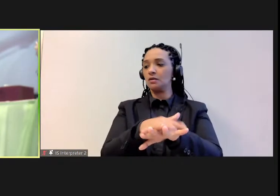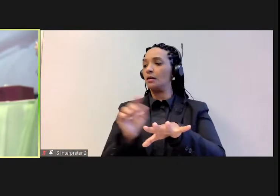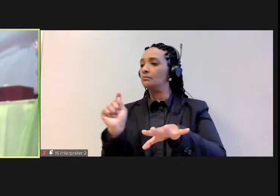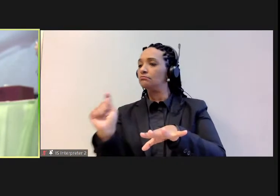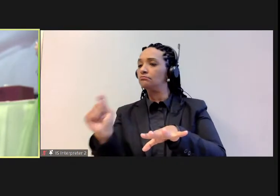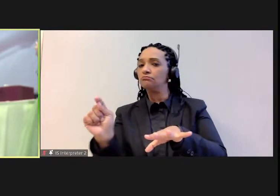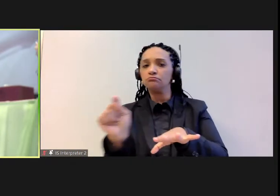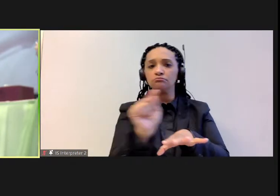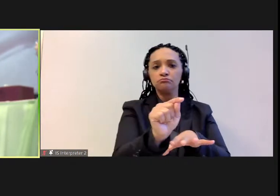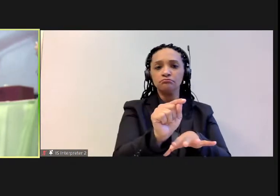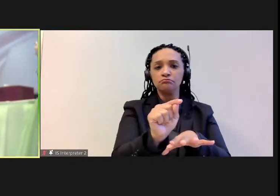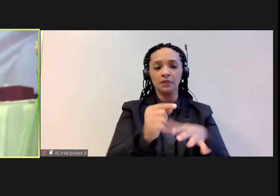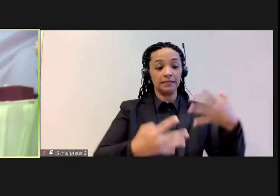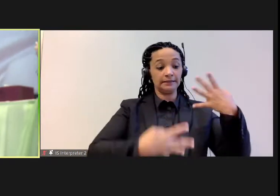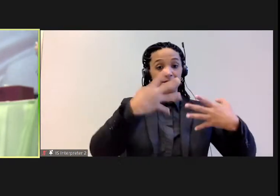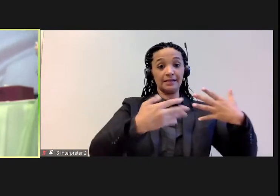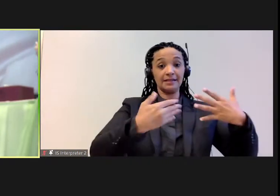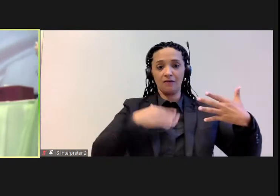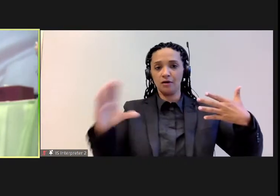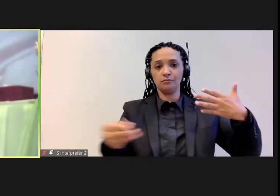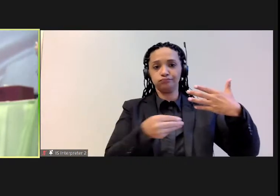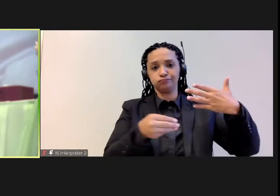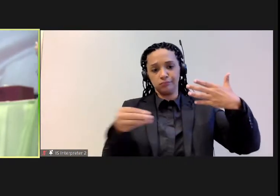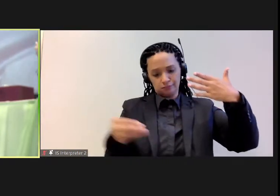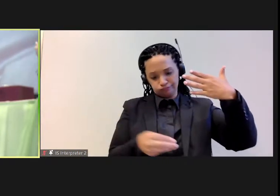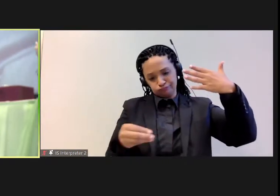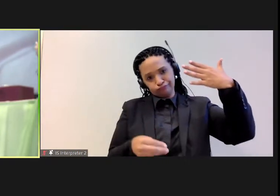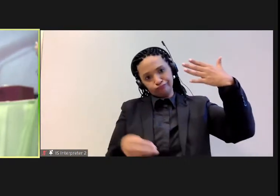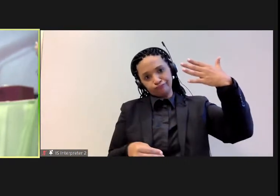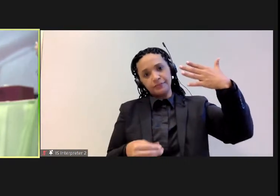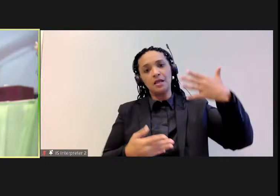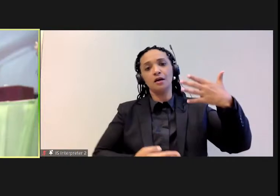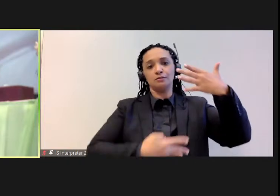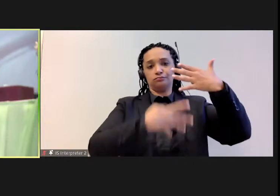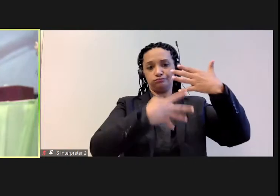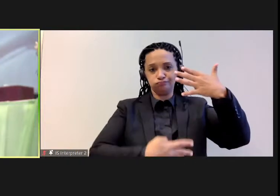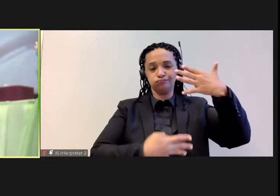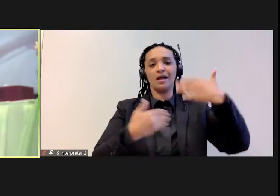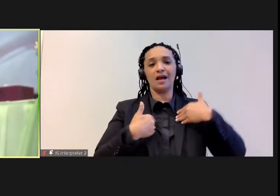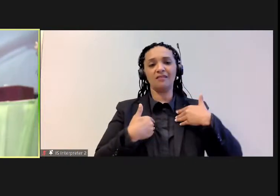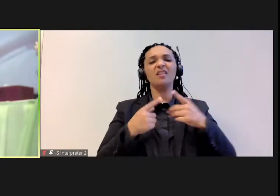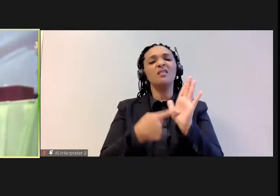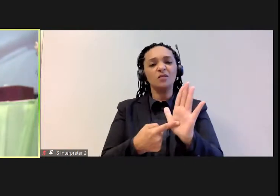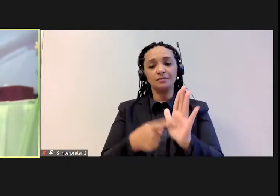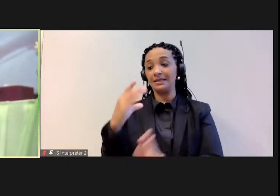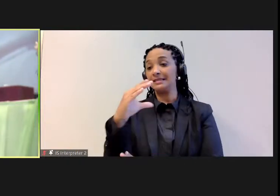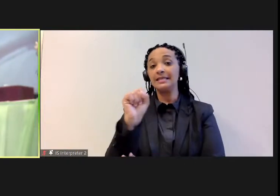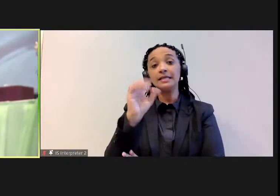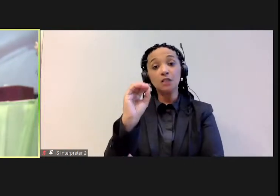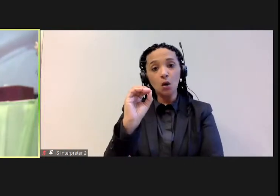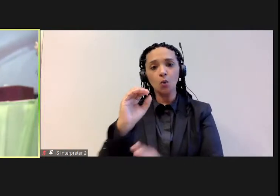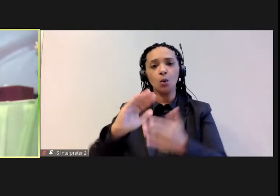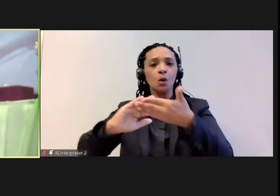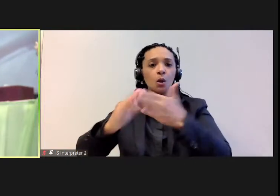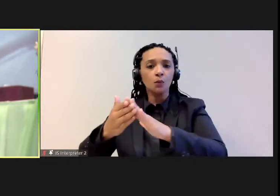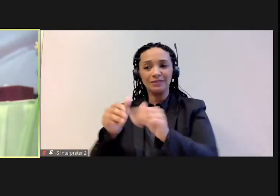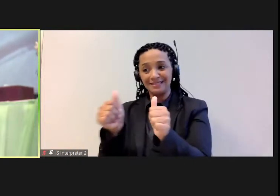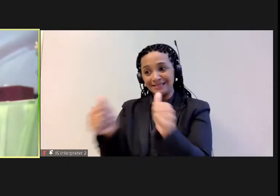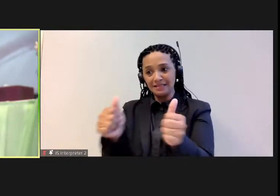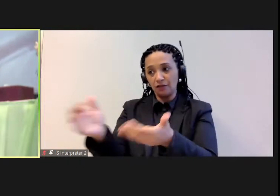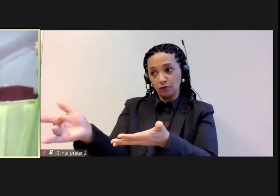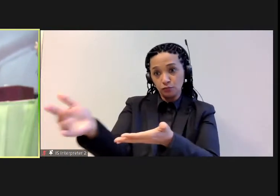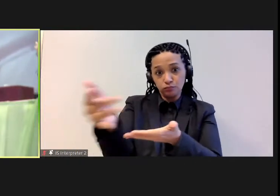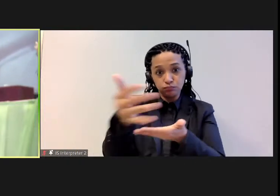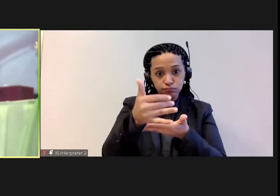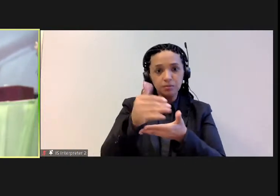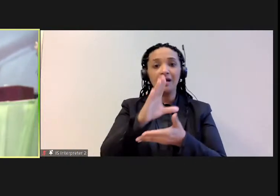data, such as citizen-generated data that is actually being produced by civil society organizations, in the continent and around the world,